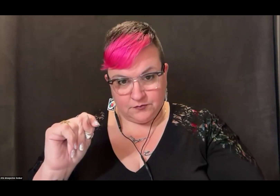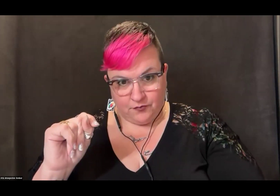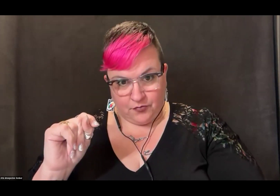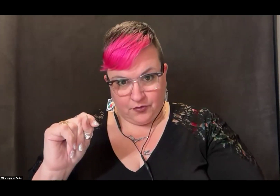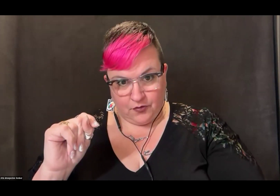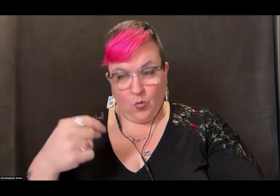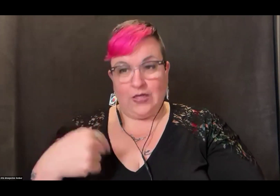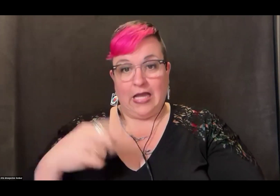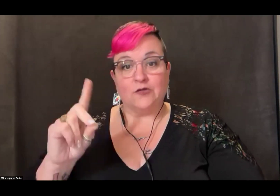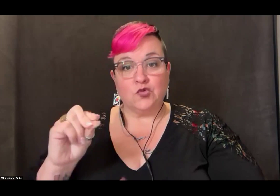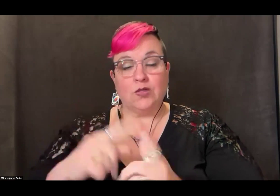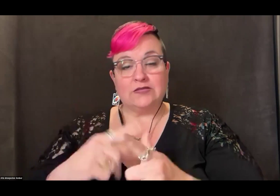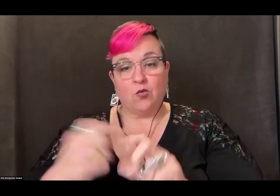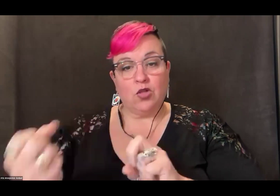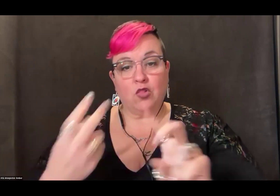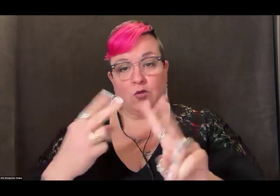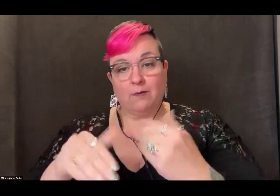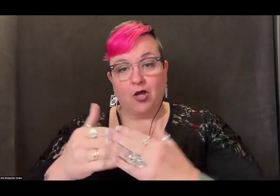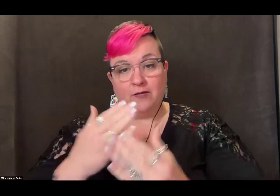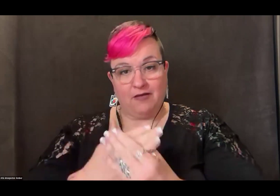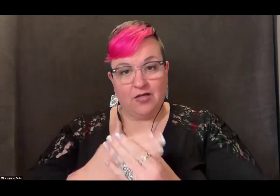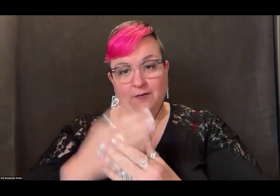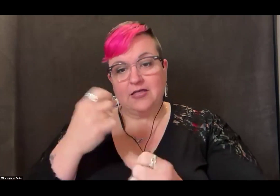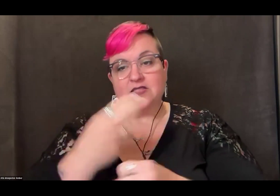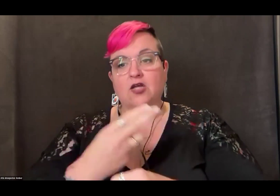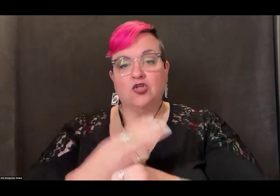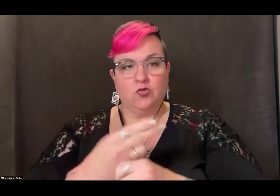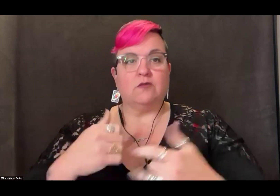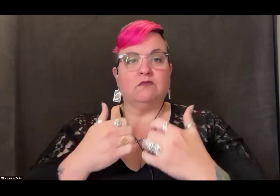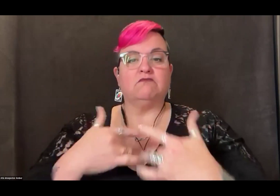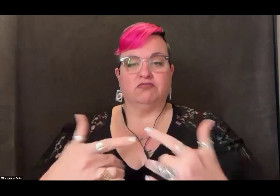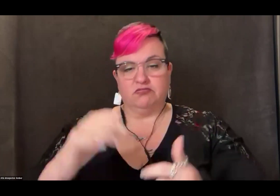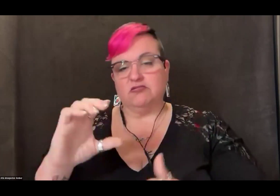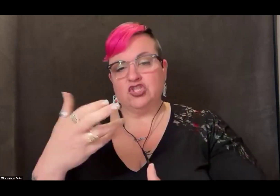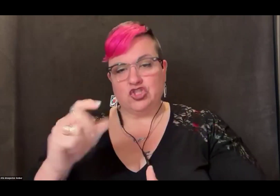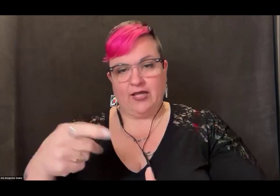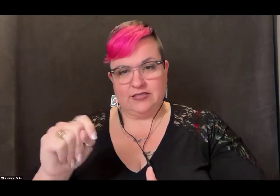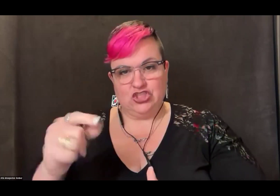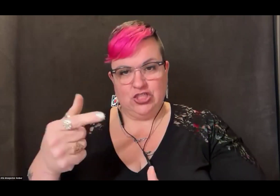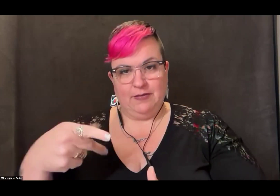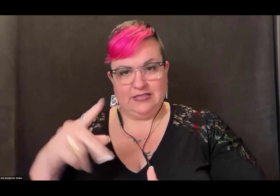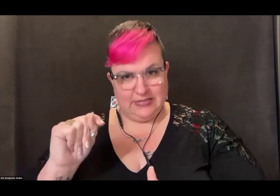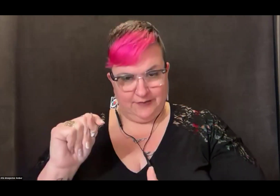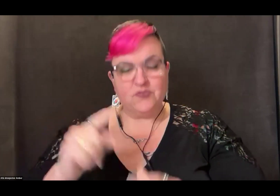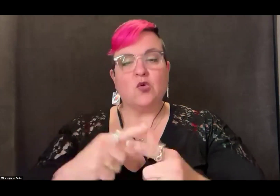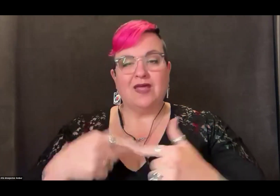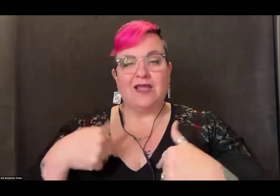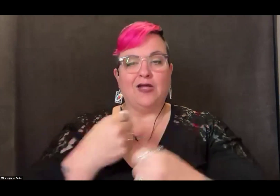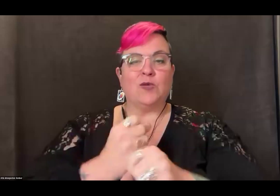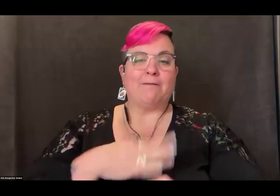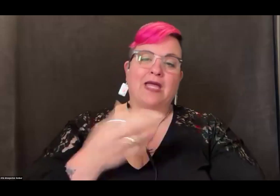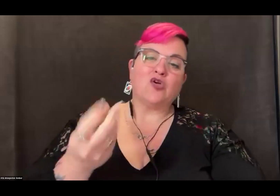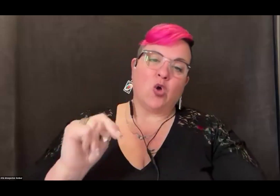I do is I load like all of my files, because I use mainly predominantly ChatGPT. And so I actually create my